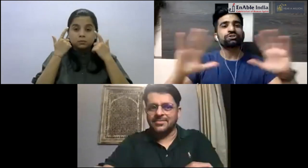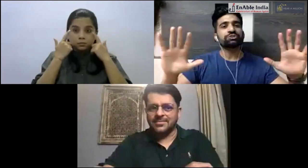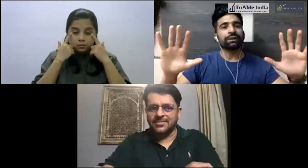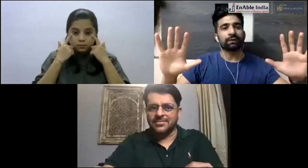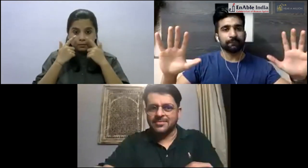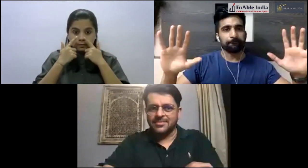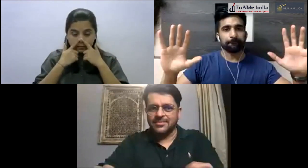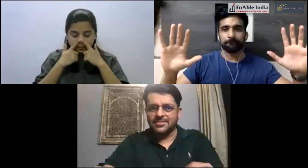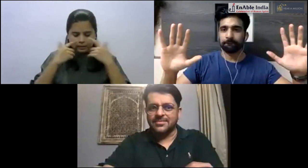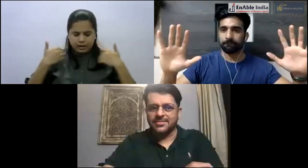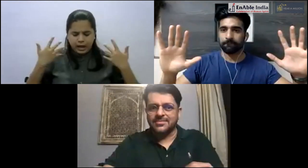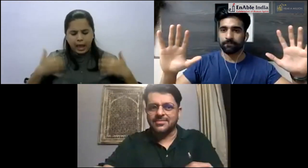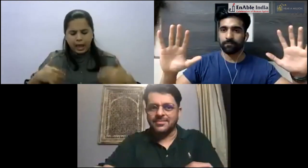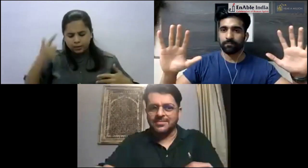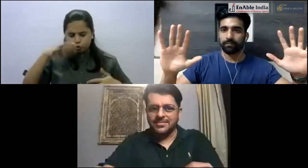non-judgmentally.